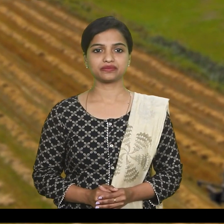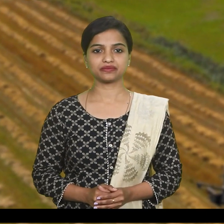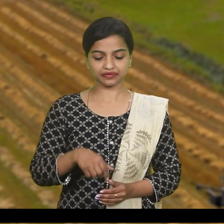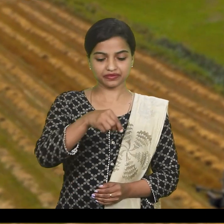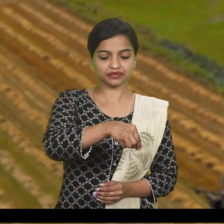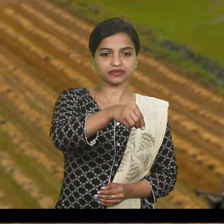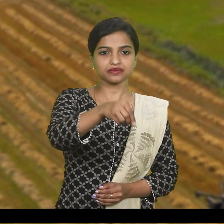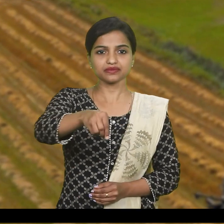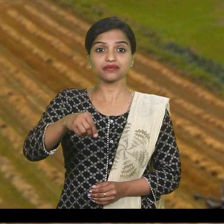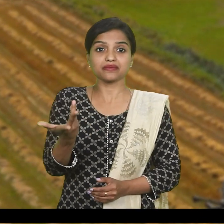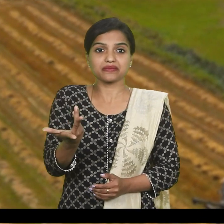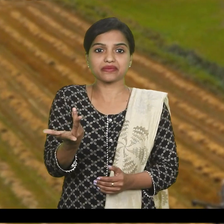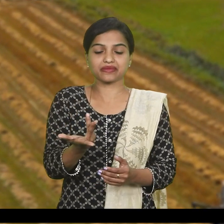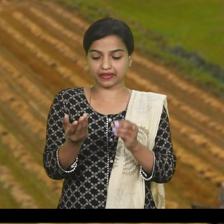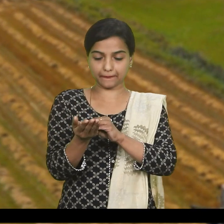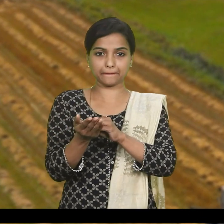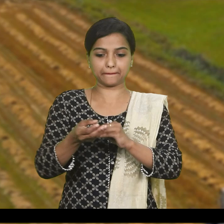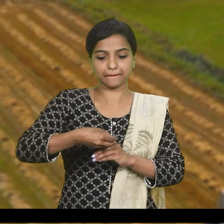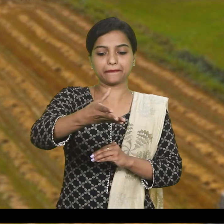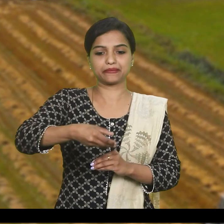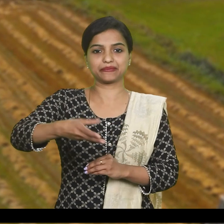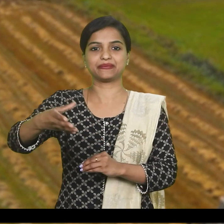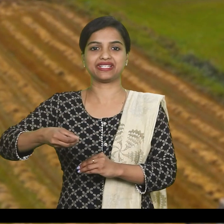Sowing by hands.